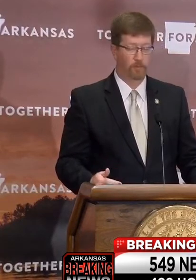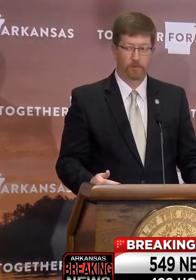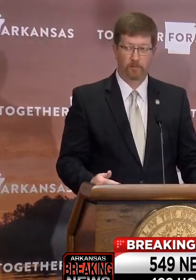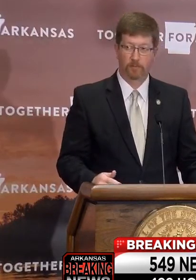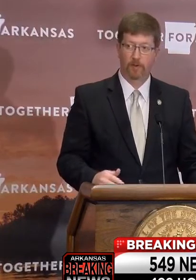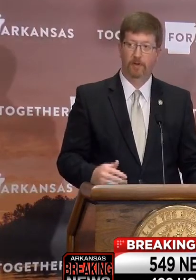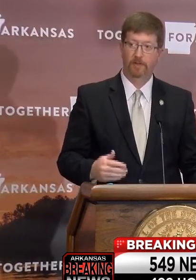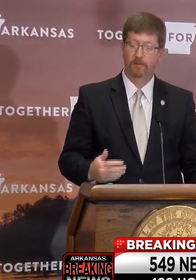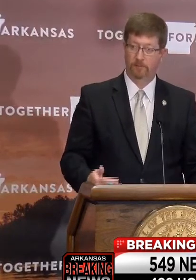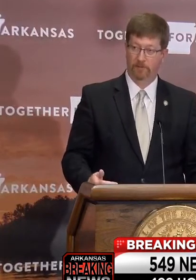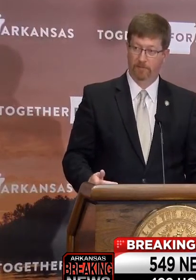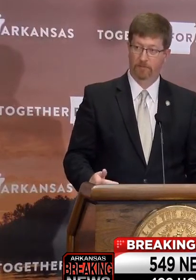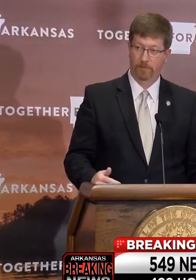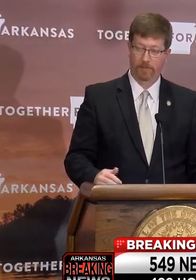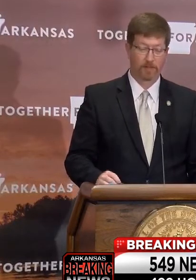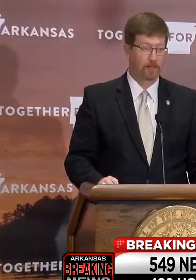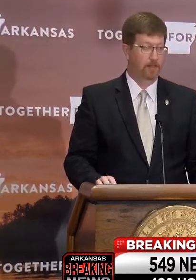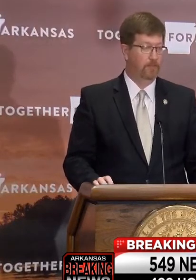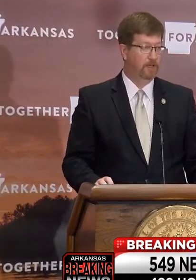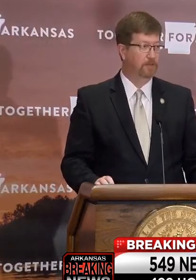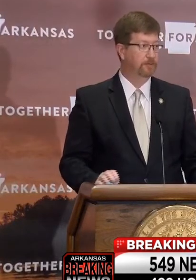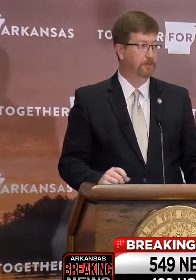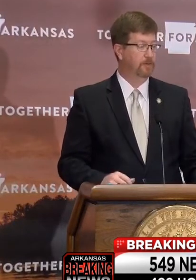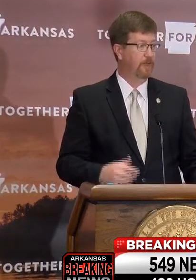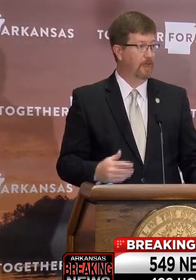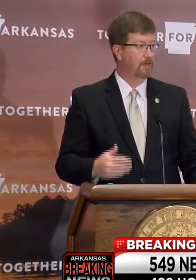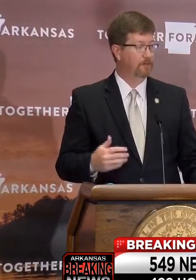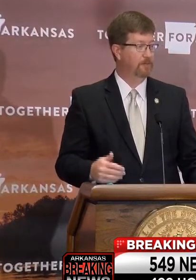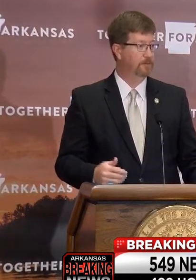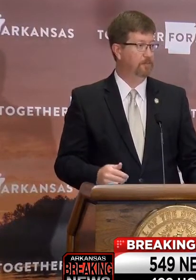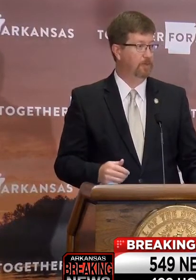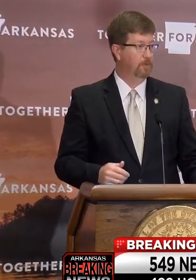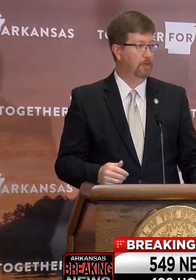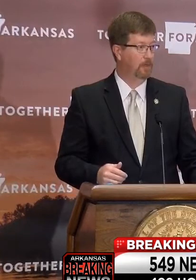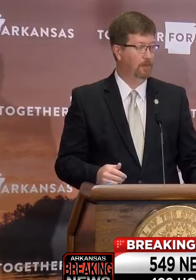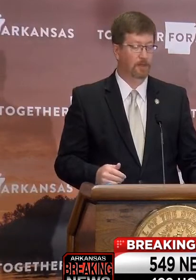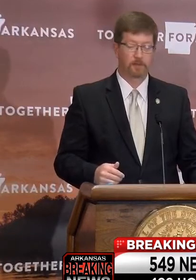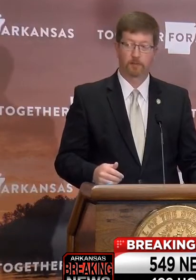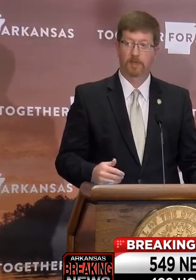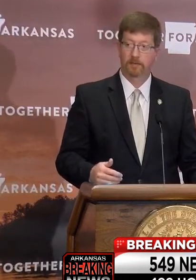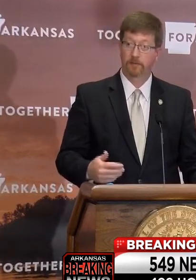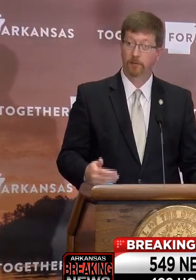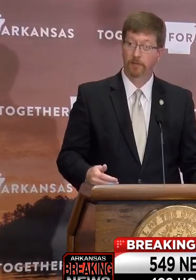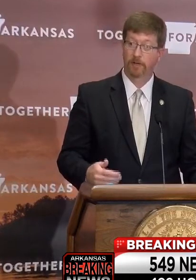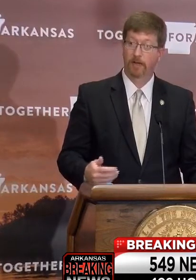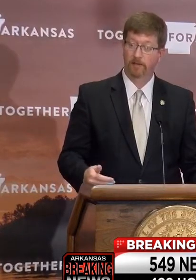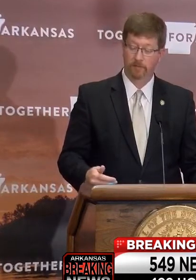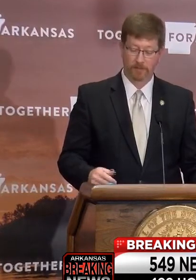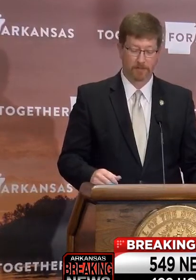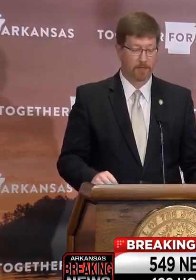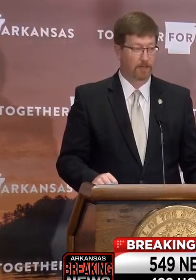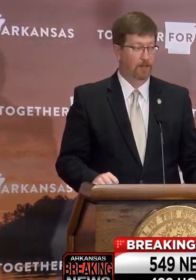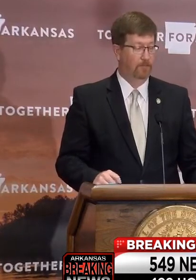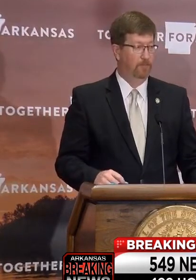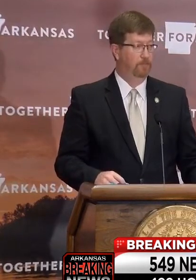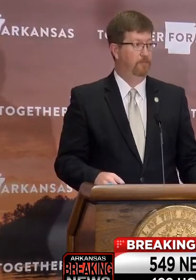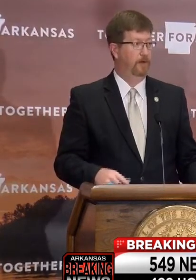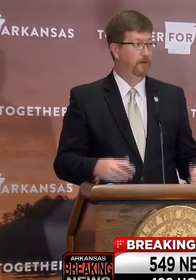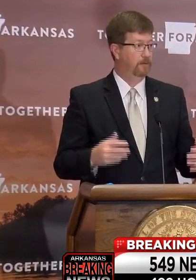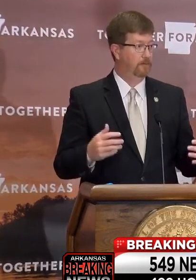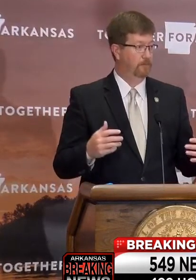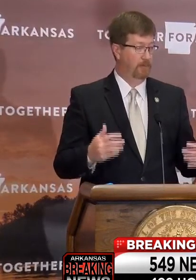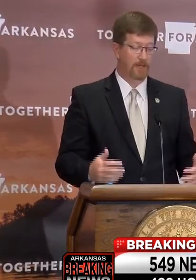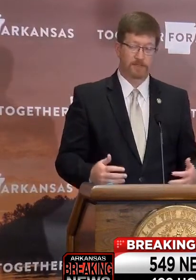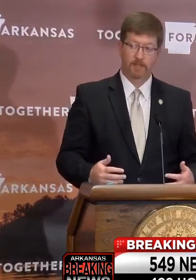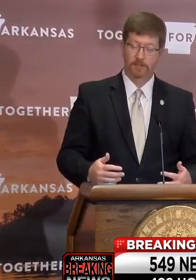We have supported over 30 districts this week in making sure that they had sufficient PPE to begin the school year next week.